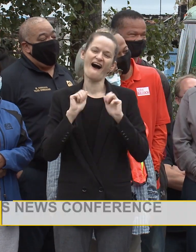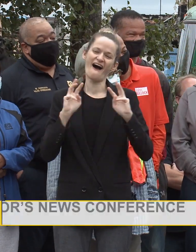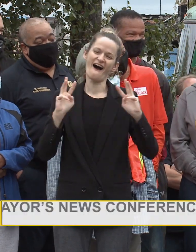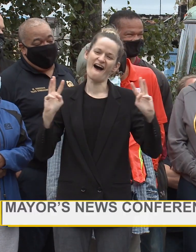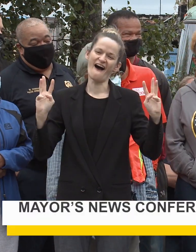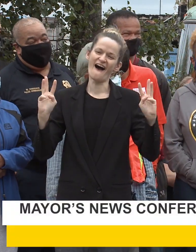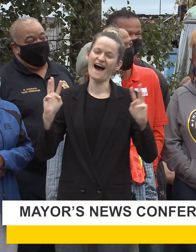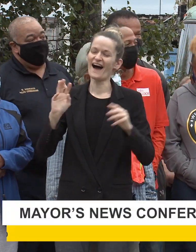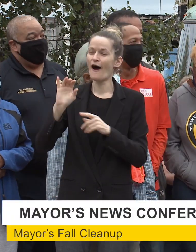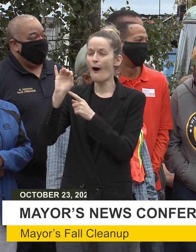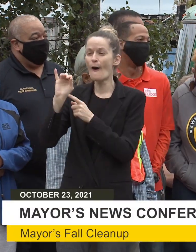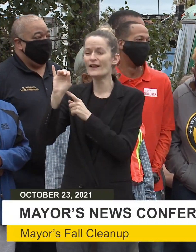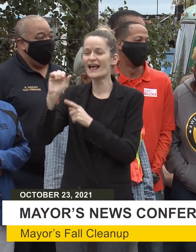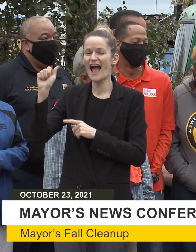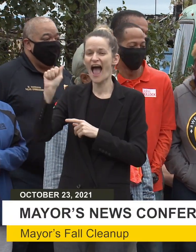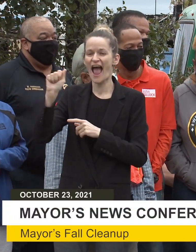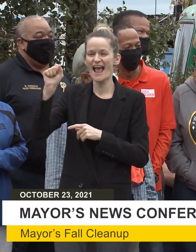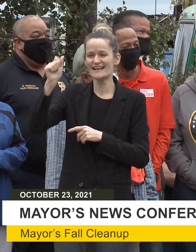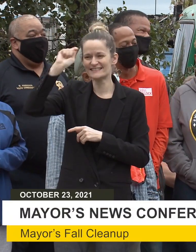Now see,